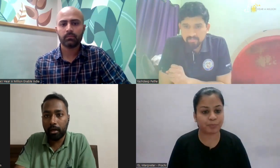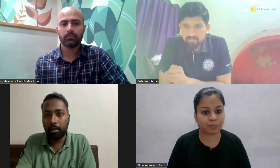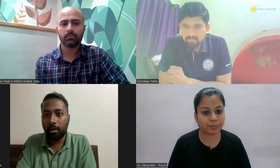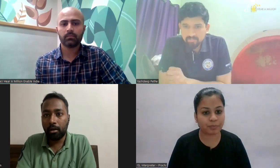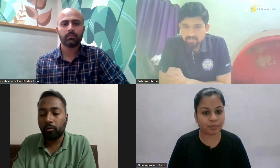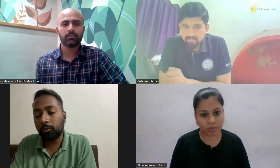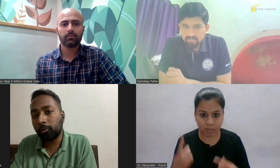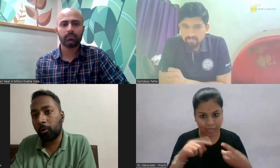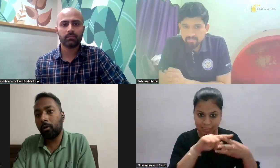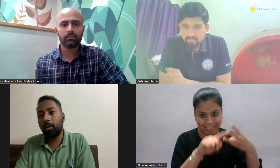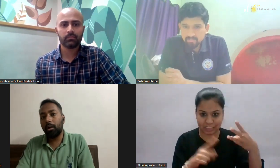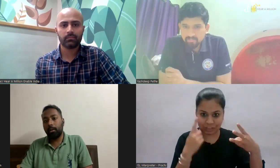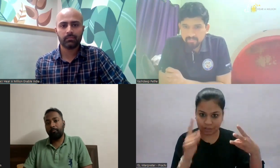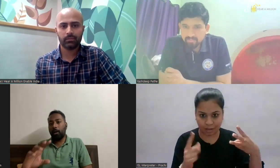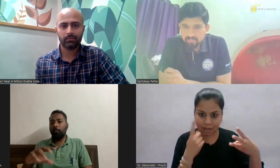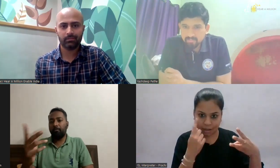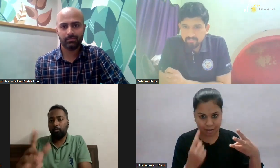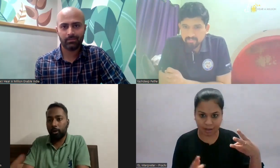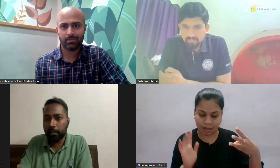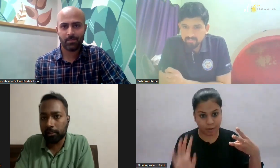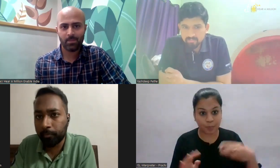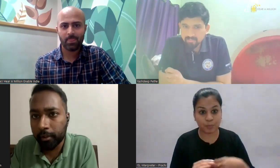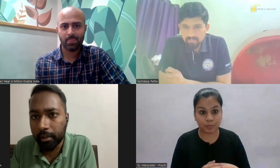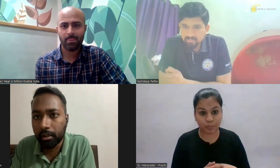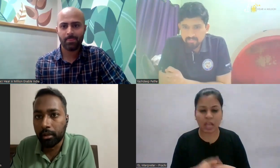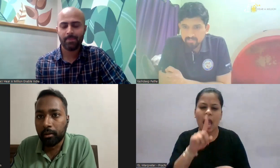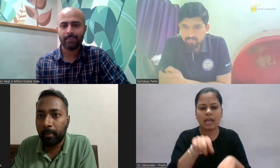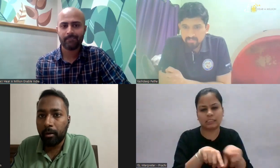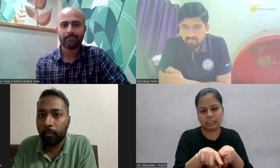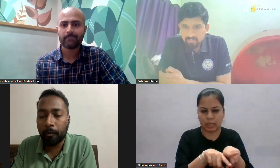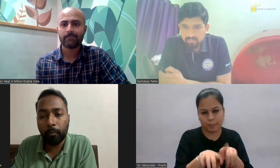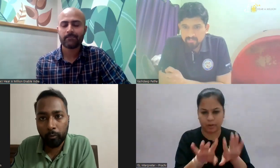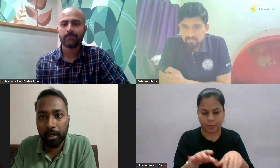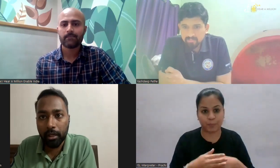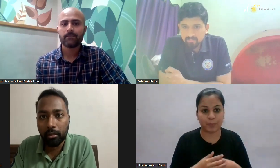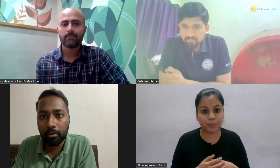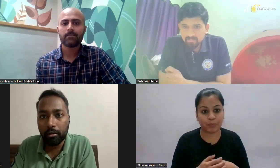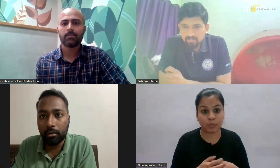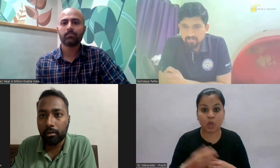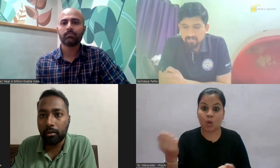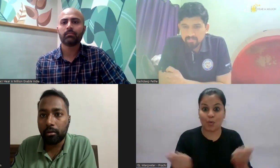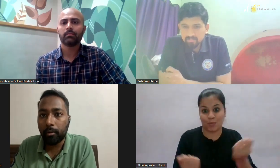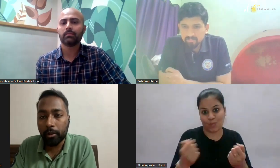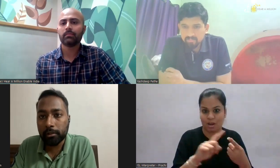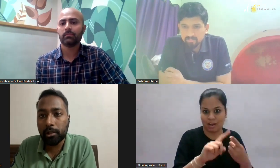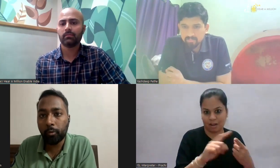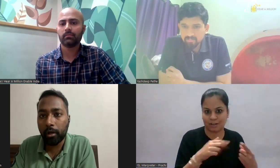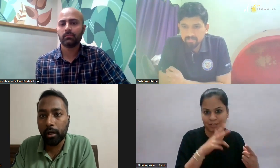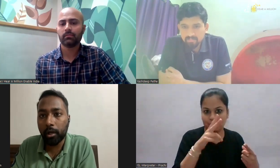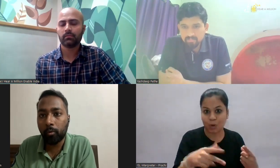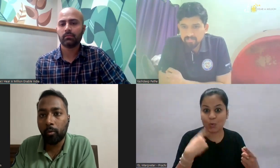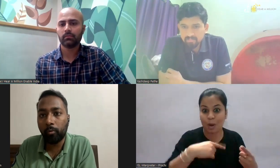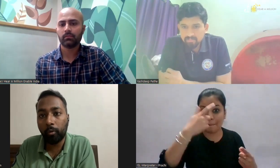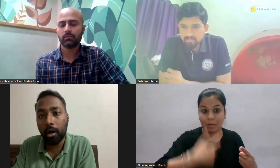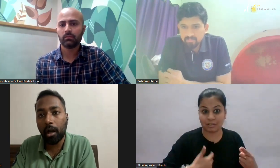Mhm. right? So if I'm giving one example for Porvin, the person who